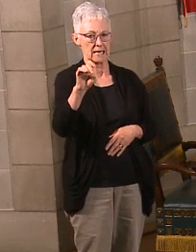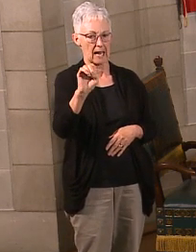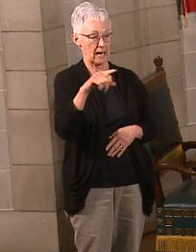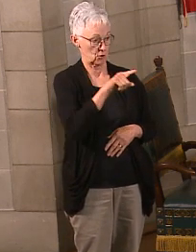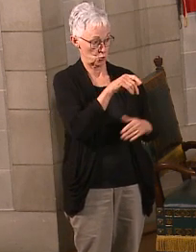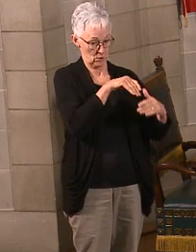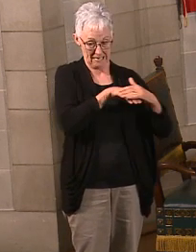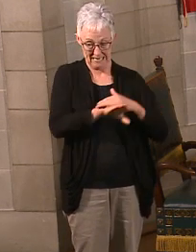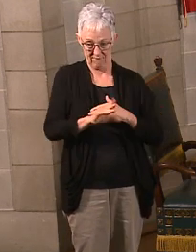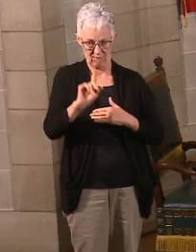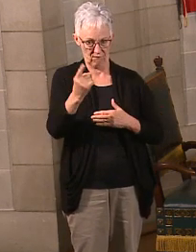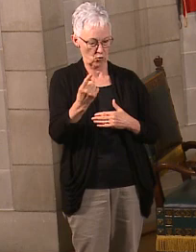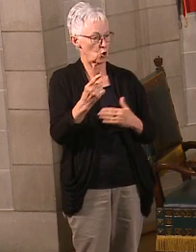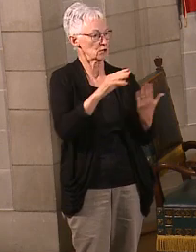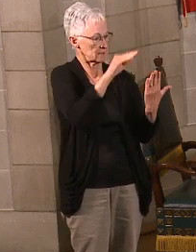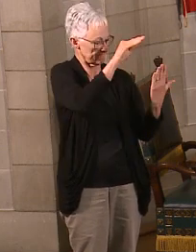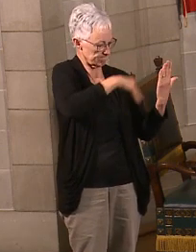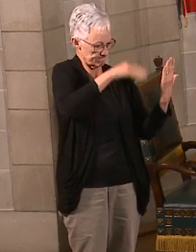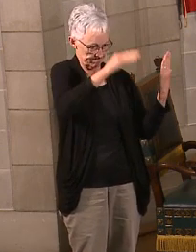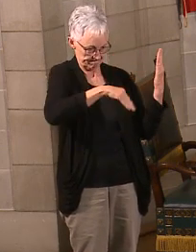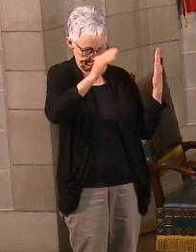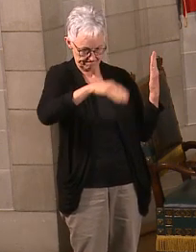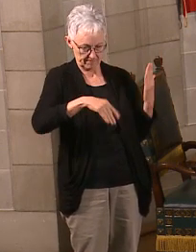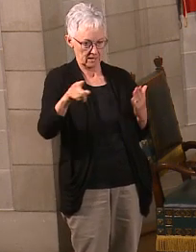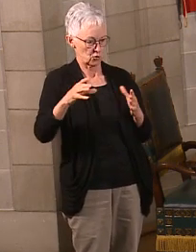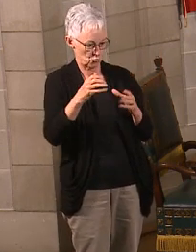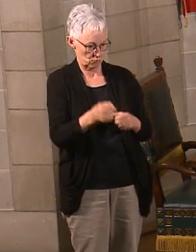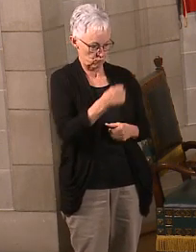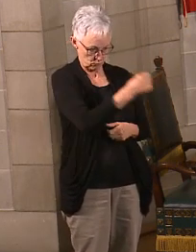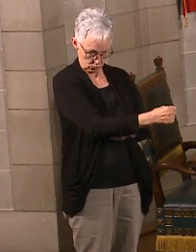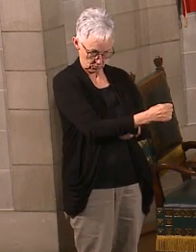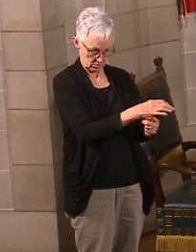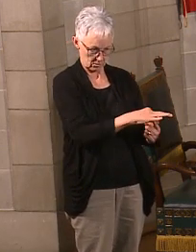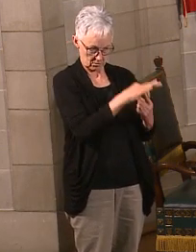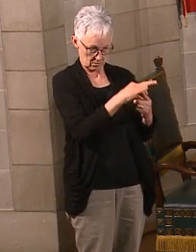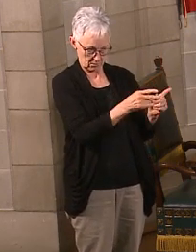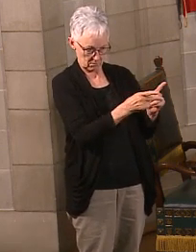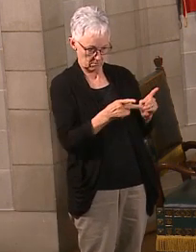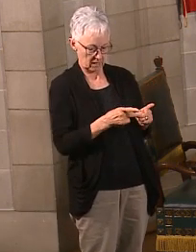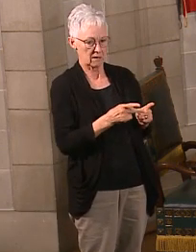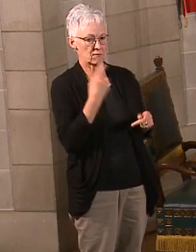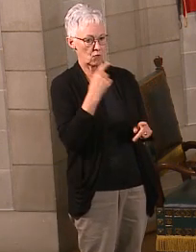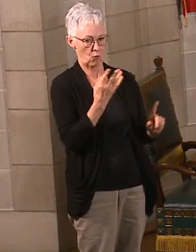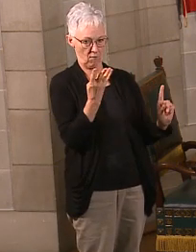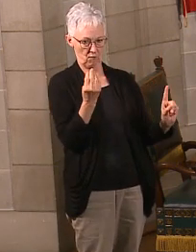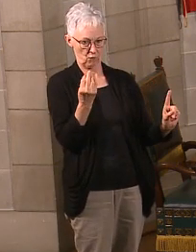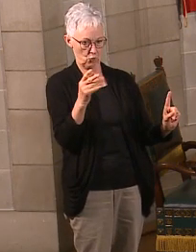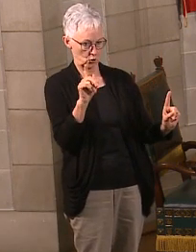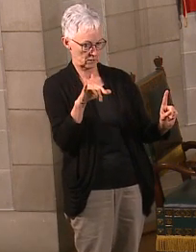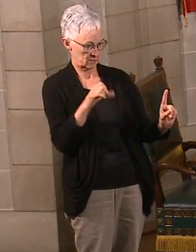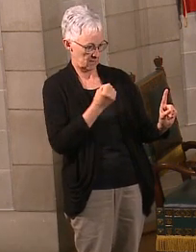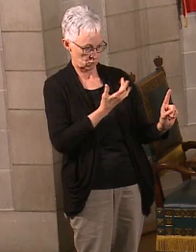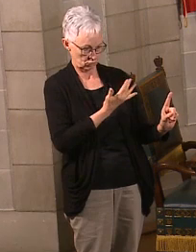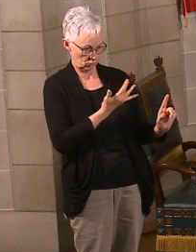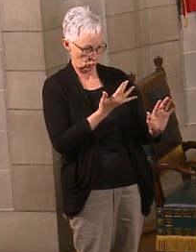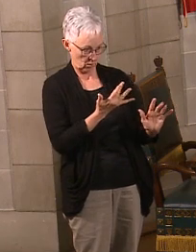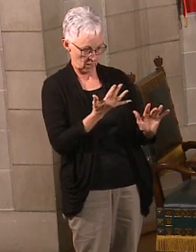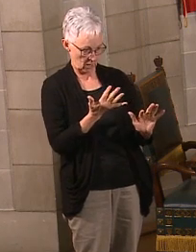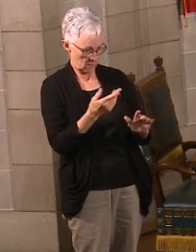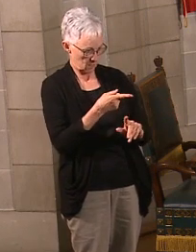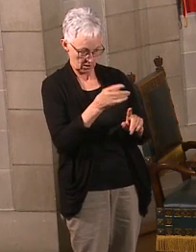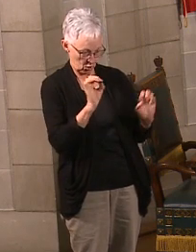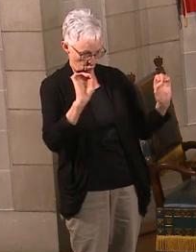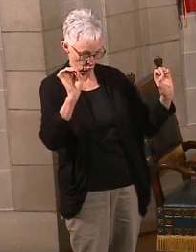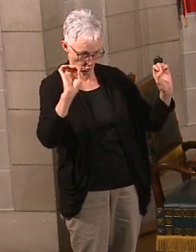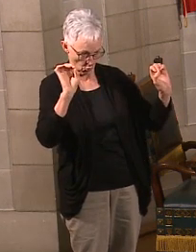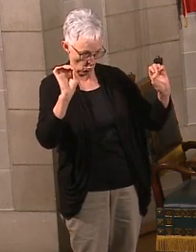then they receive checks twice a day for 14 days. At the point they're not symptomatic, then we'll move them into if they don't